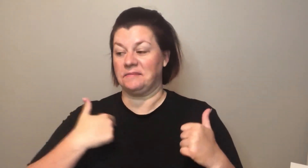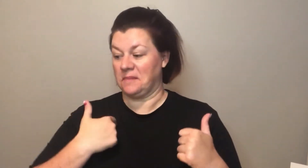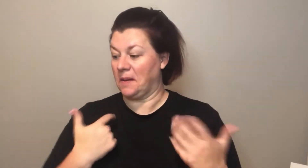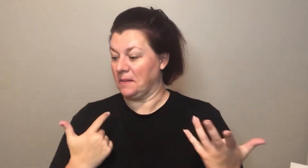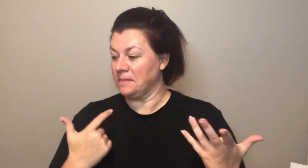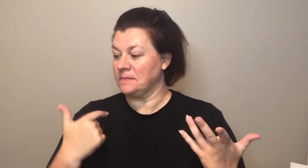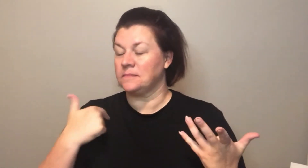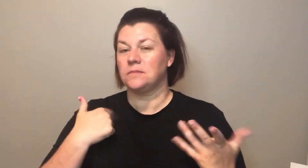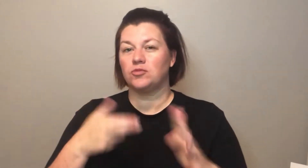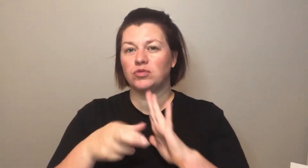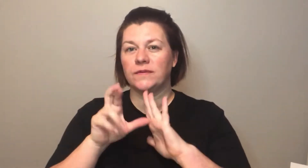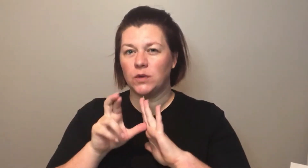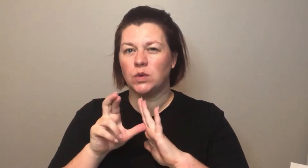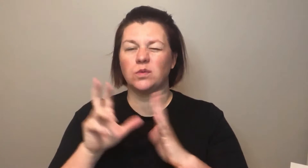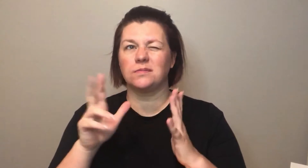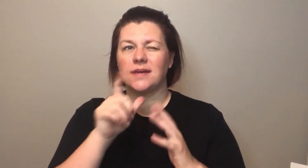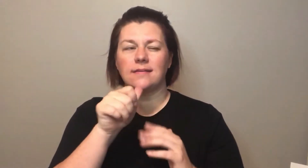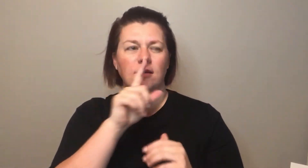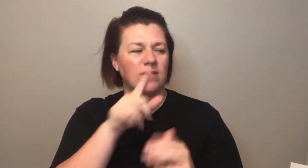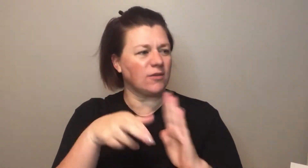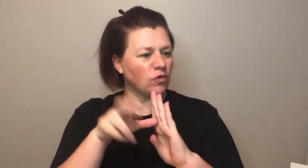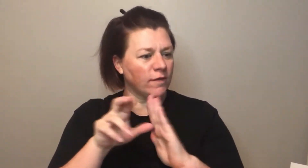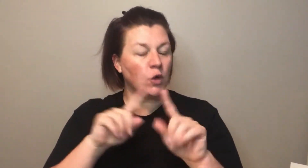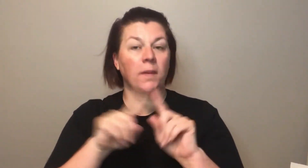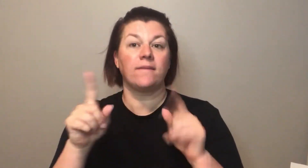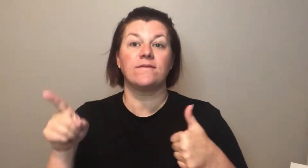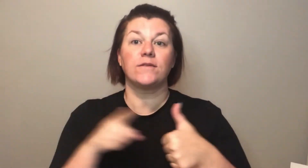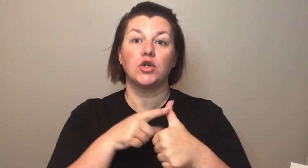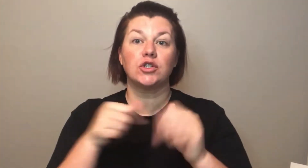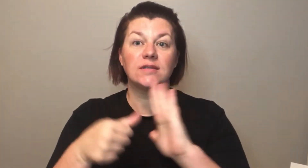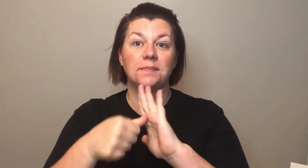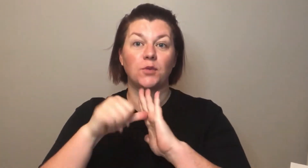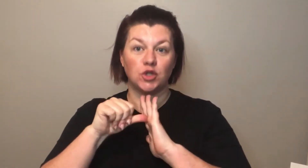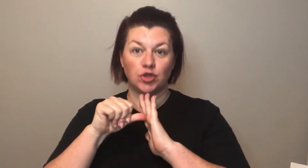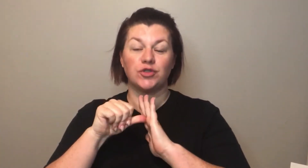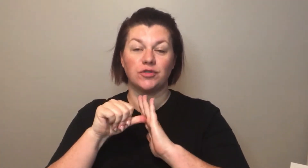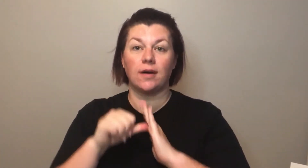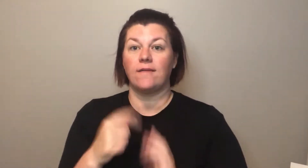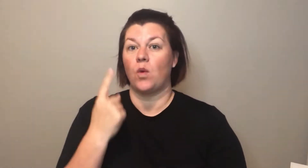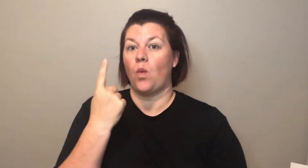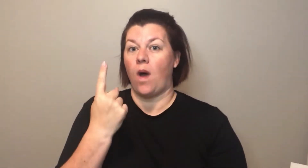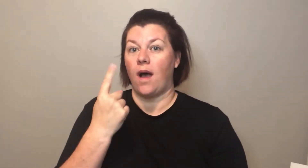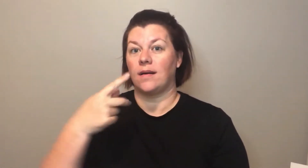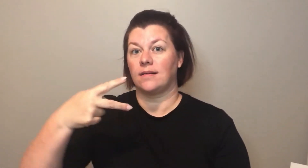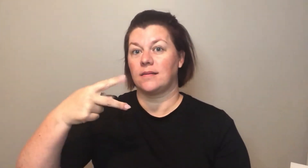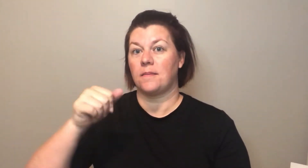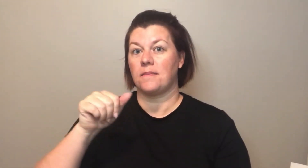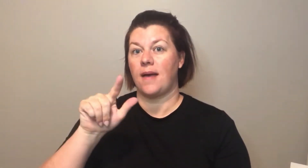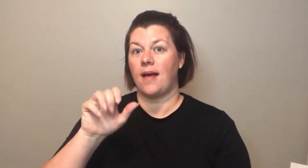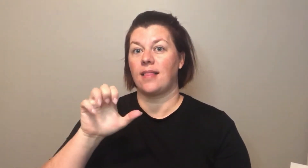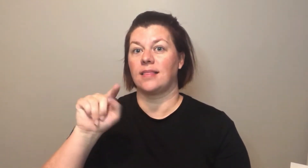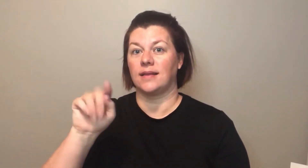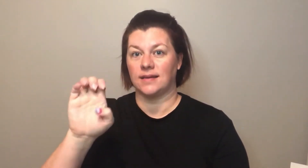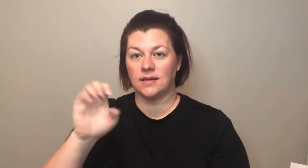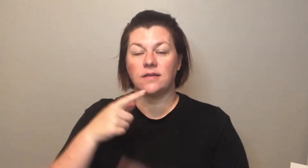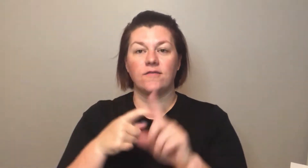here. So today I'm doing kind of a review, not really I guess though, more like a first